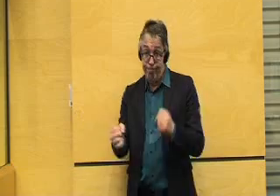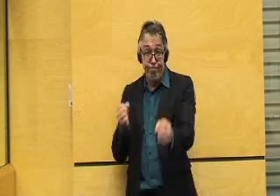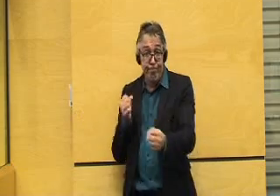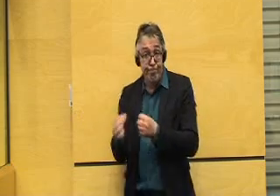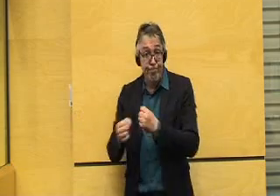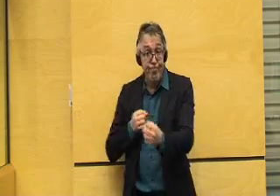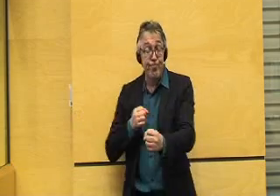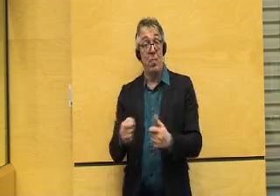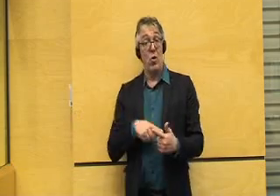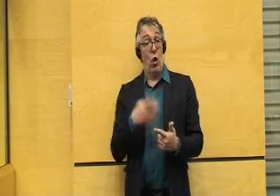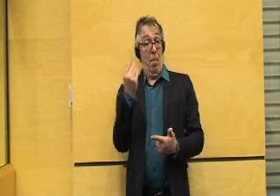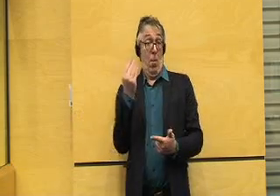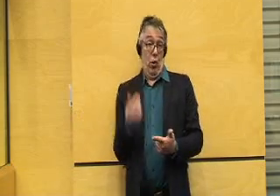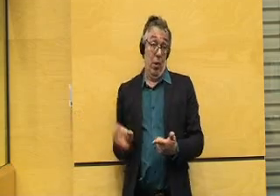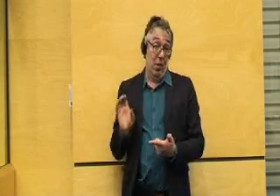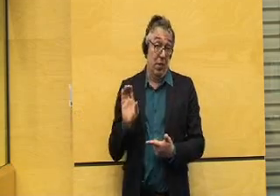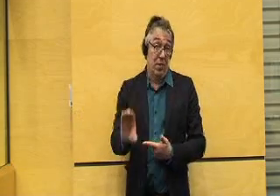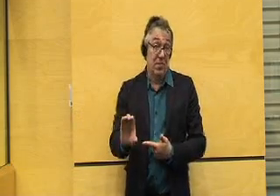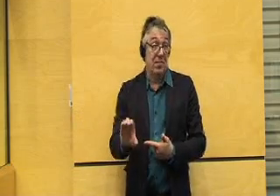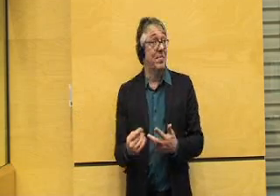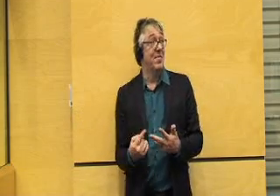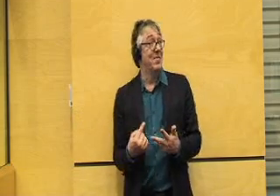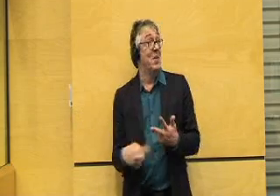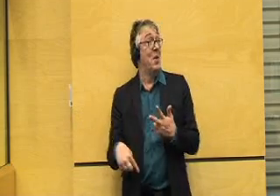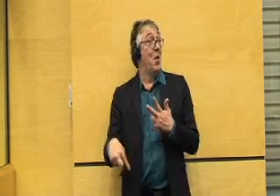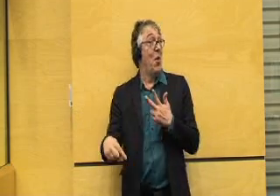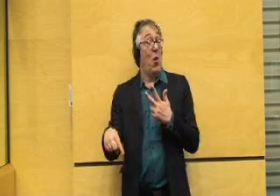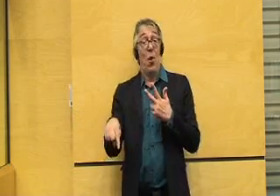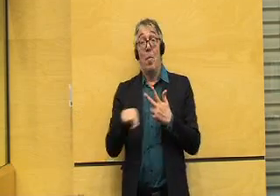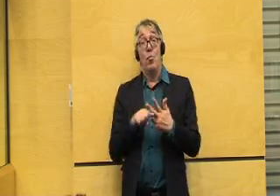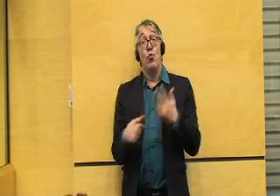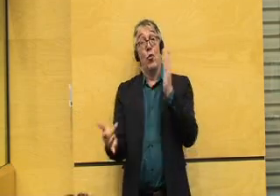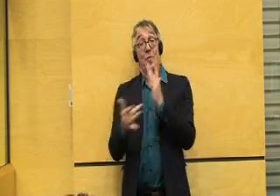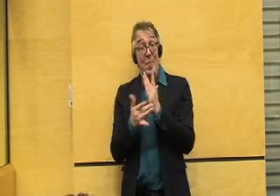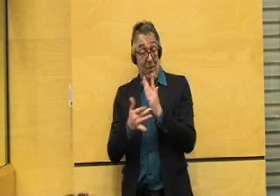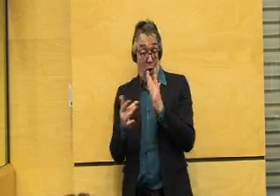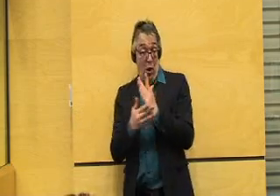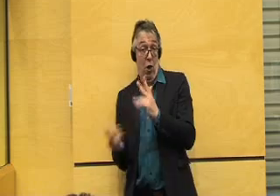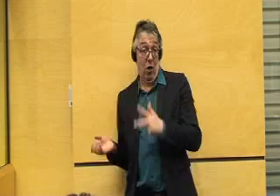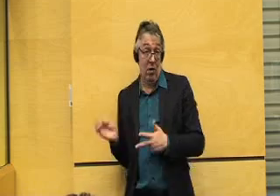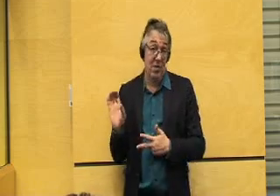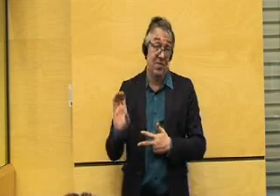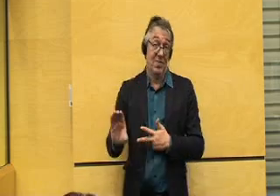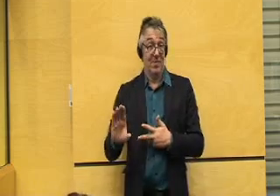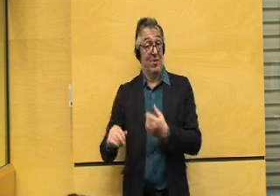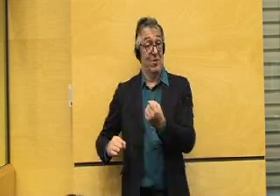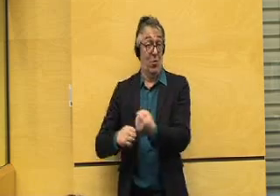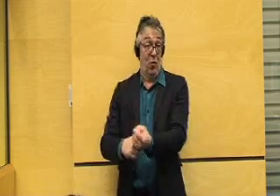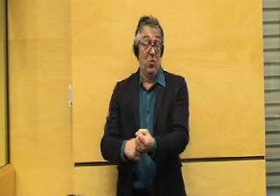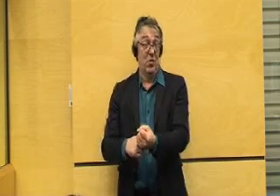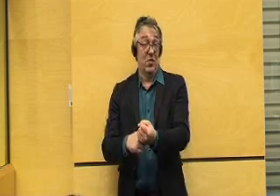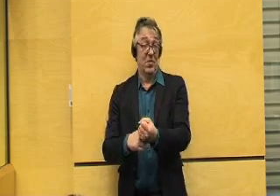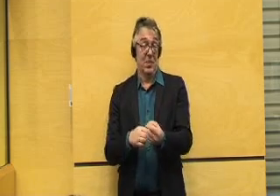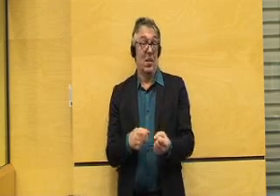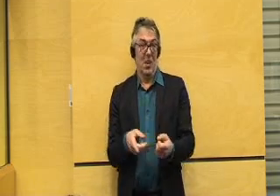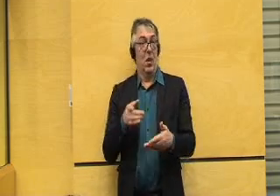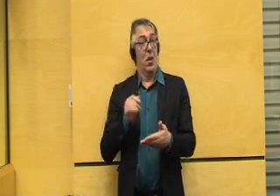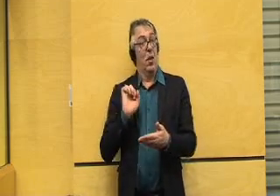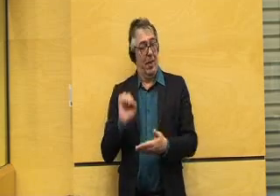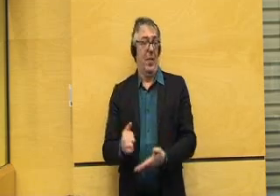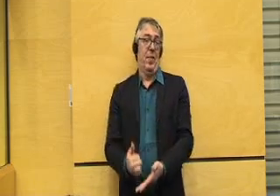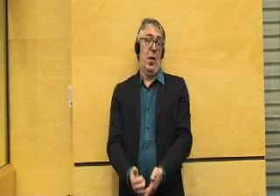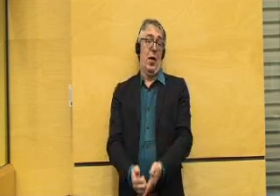the issue of both of accessibility from both points, the physical